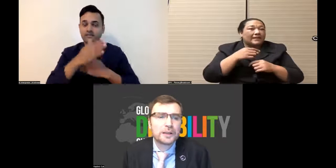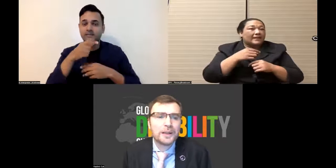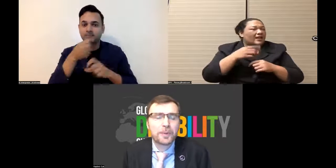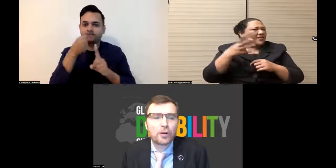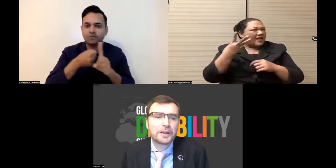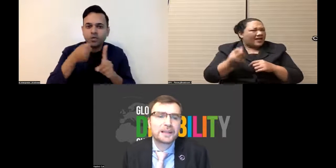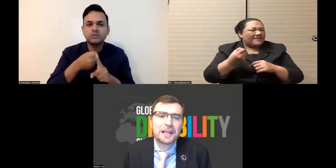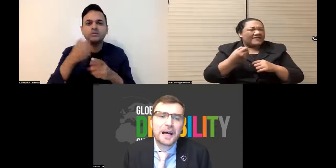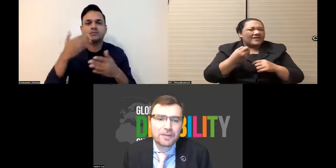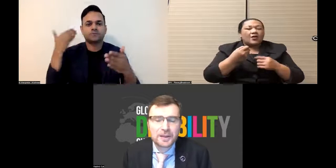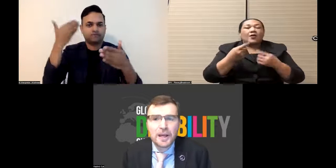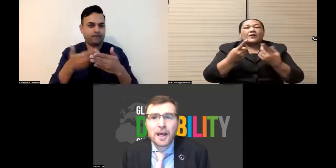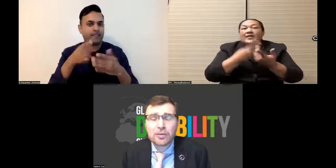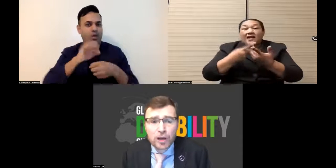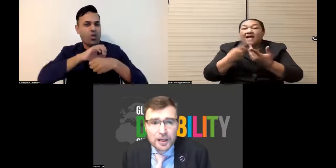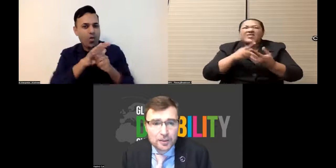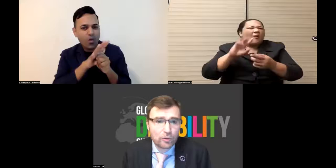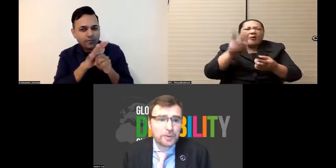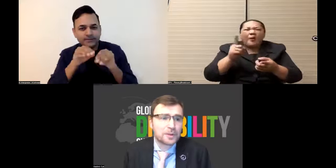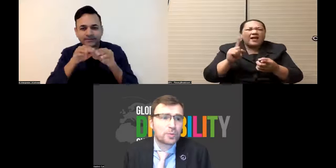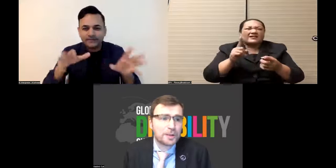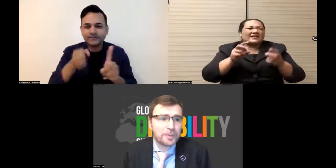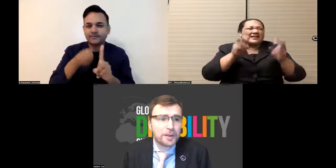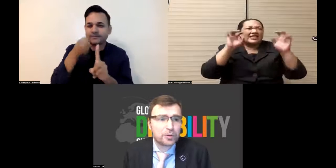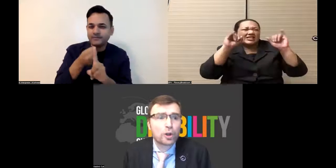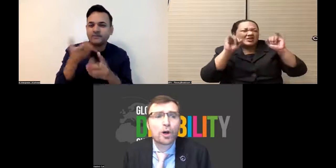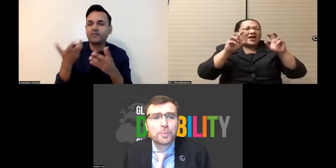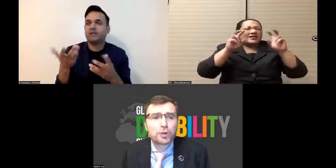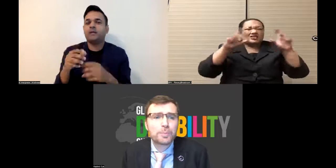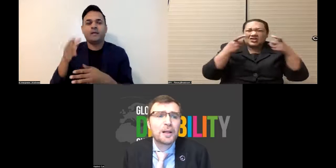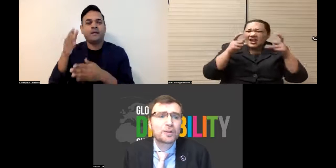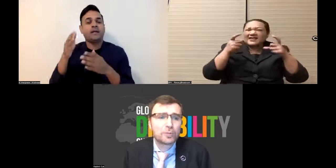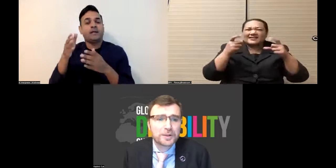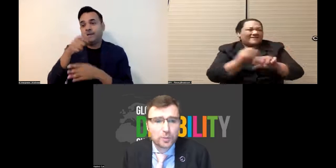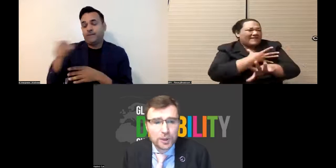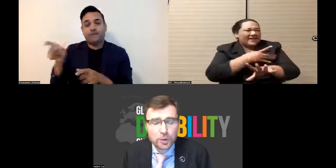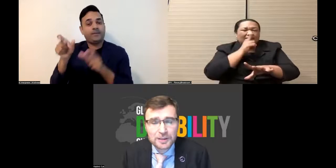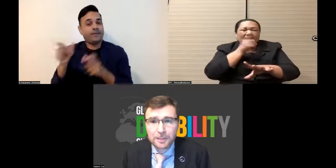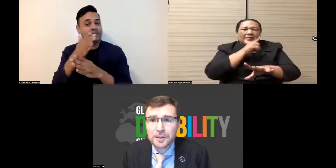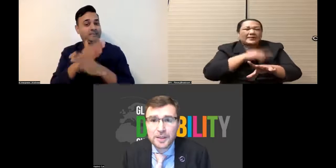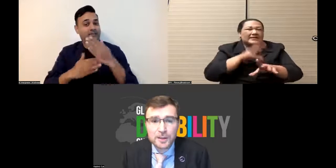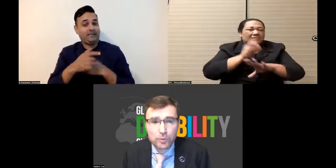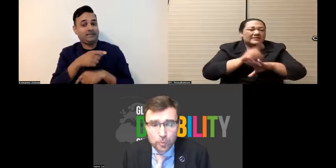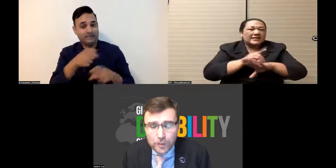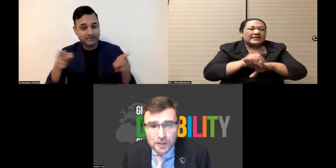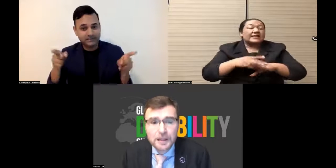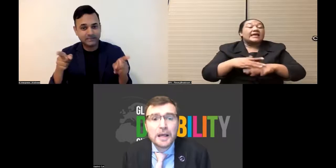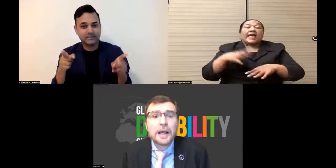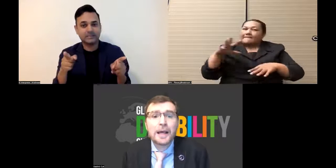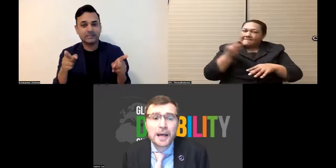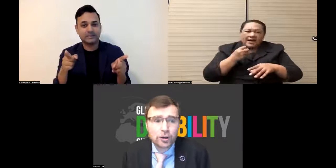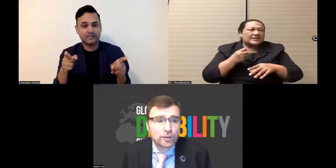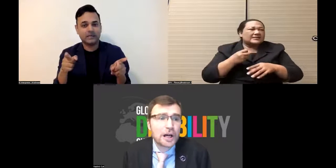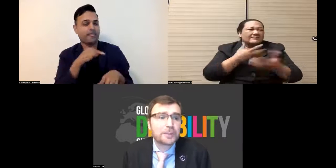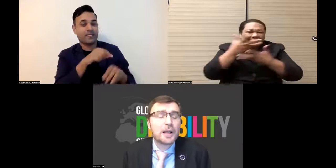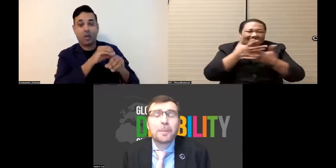only deprioritized lives and rights of persons with disabilities, not only pushed millions of persons with disabilities into poverty